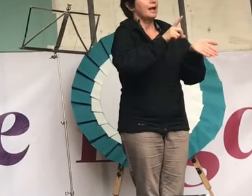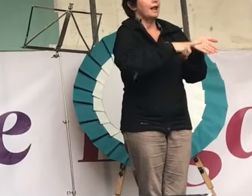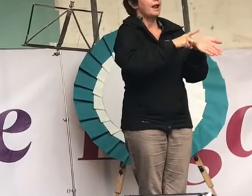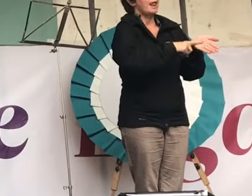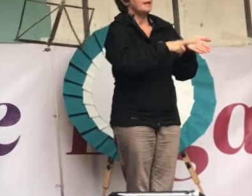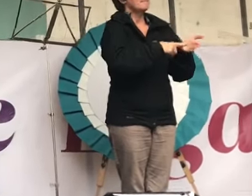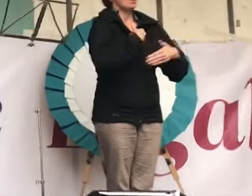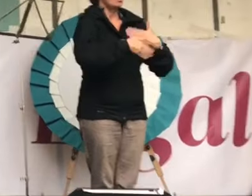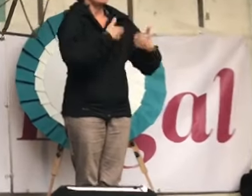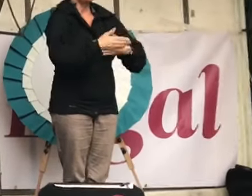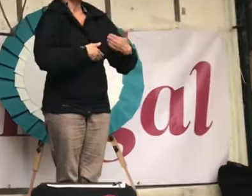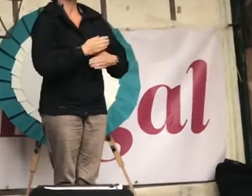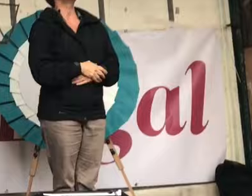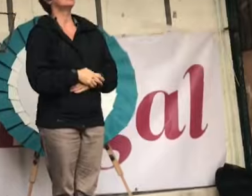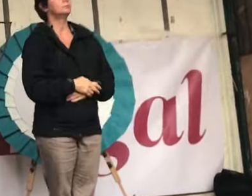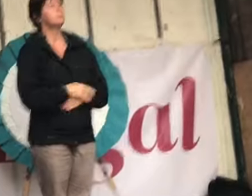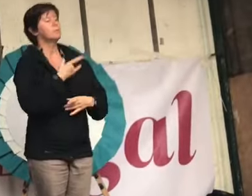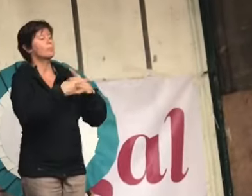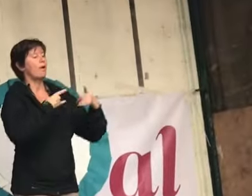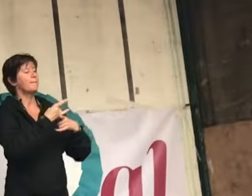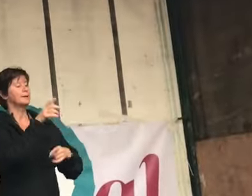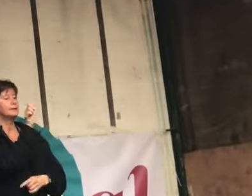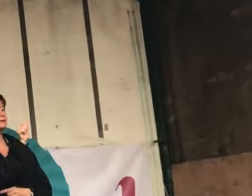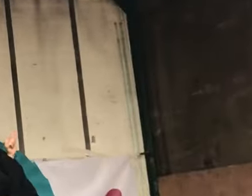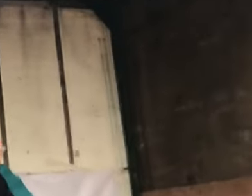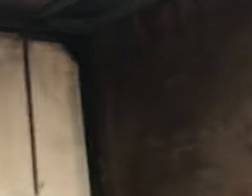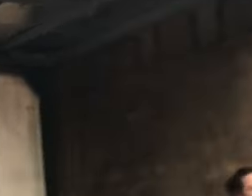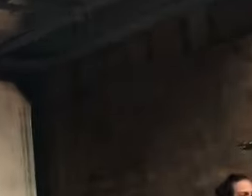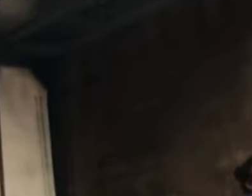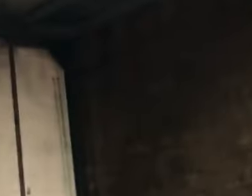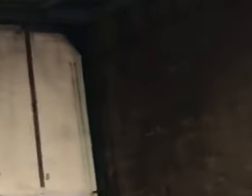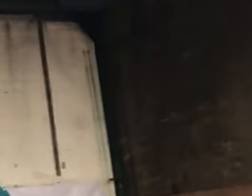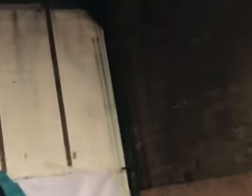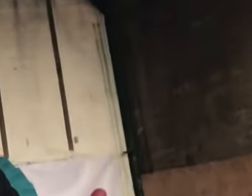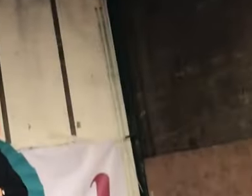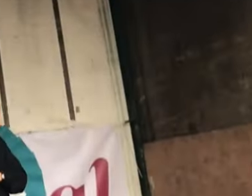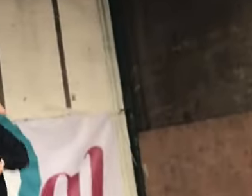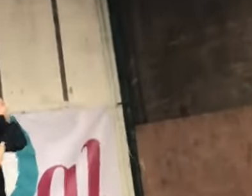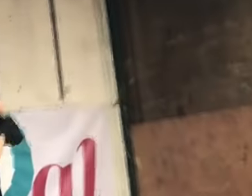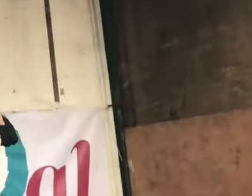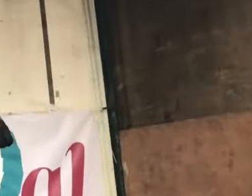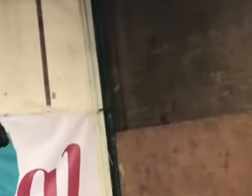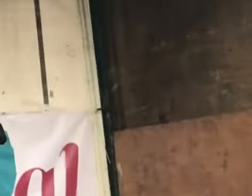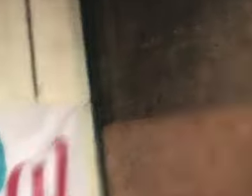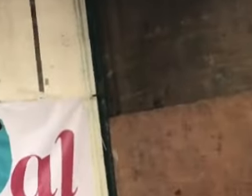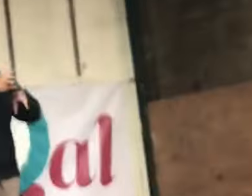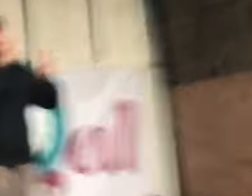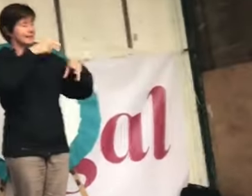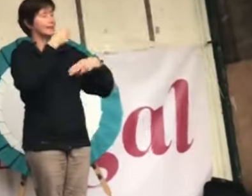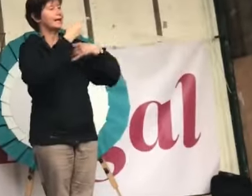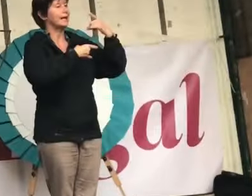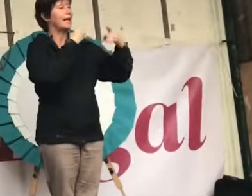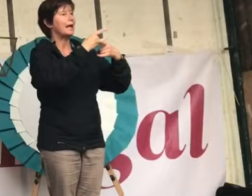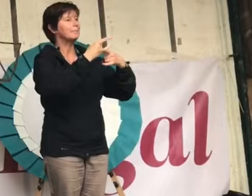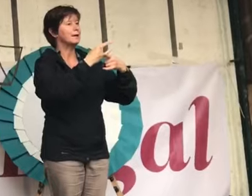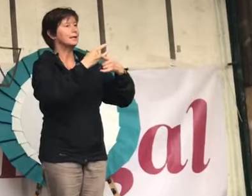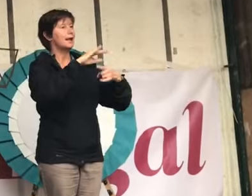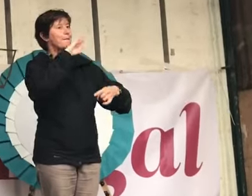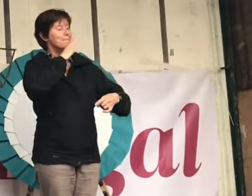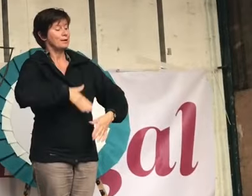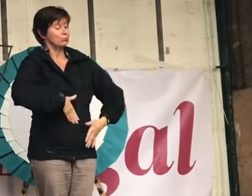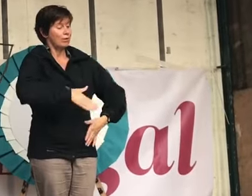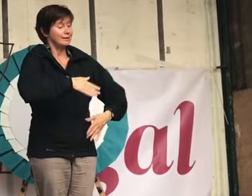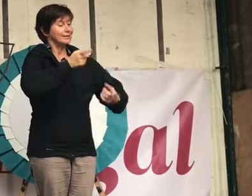domino effect arises where pregnancy and childbirth becomes pathological.